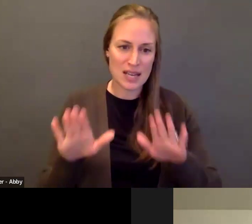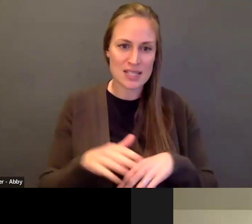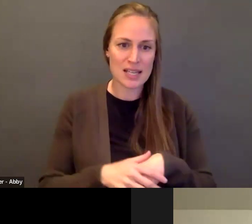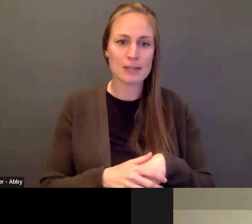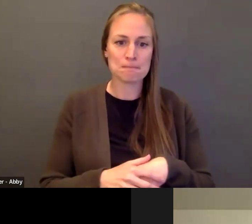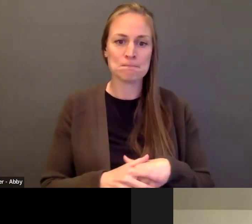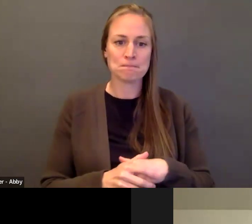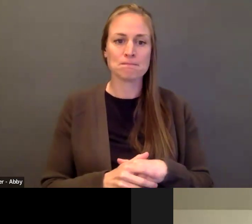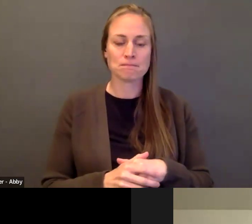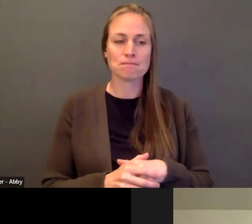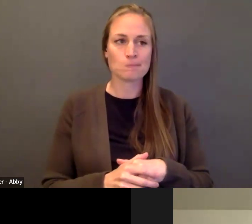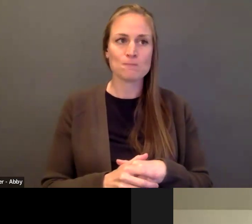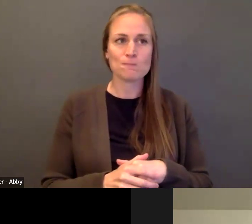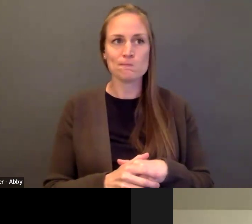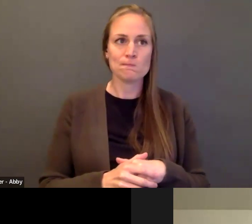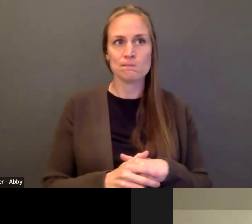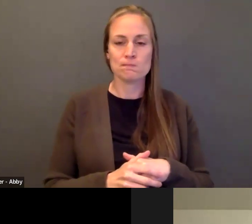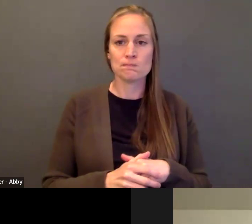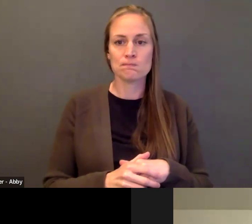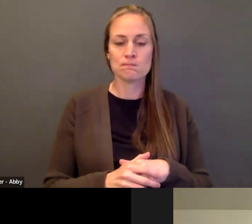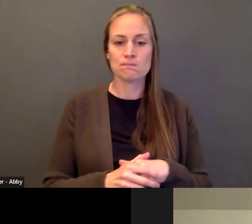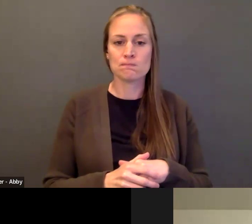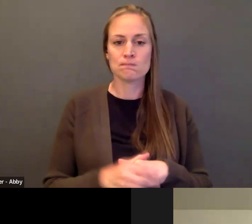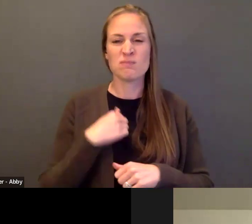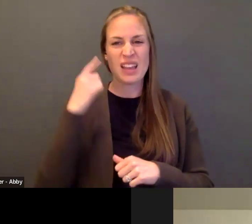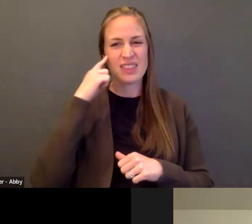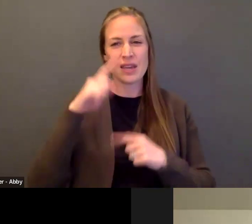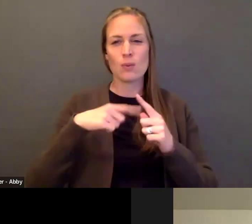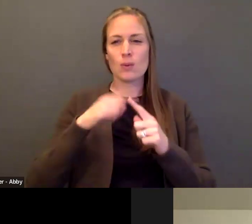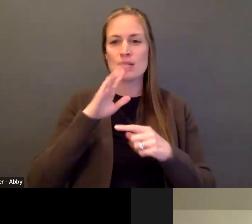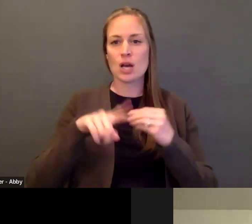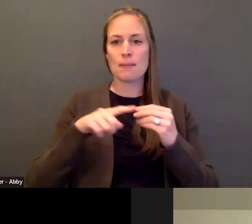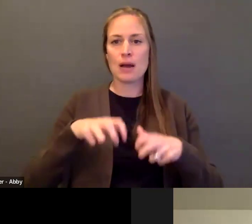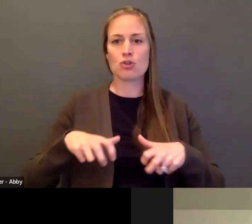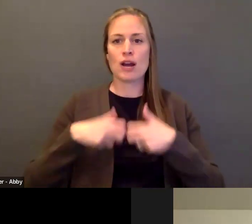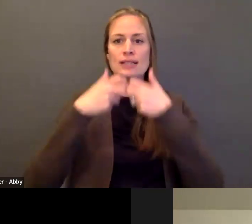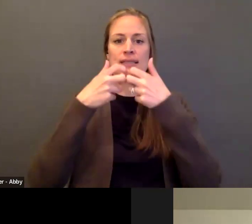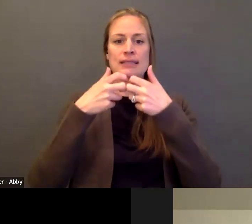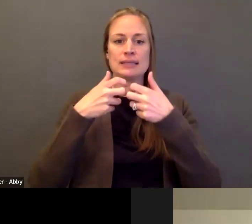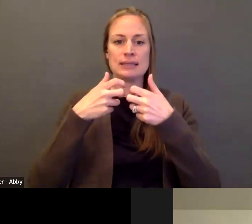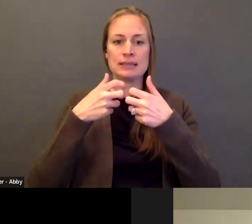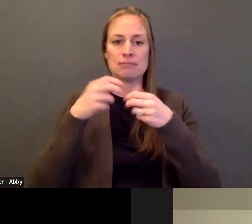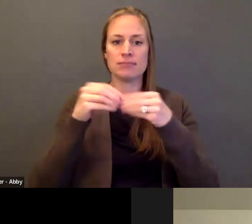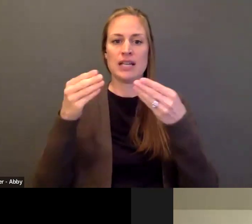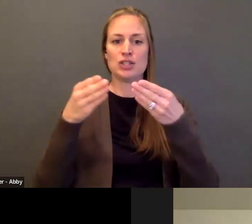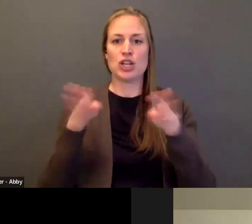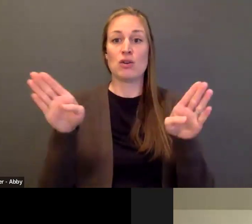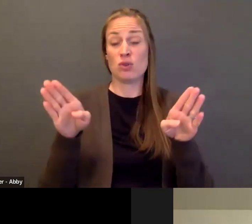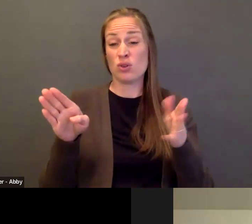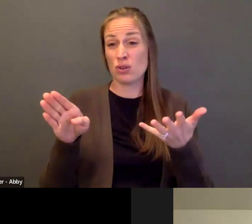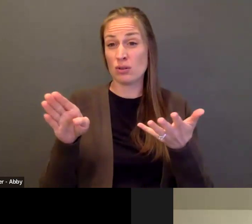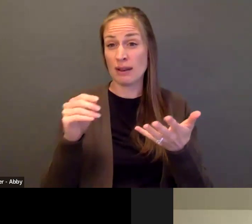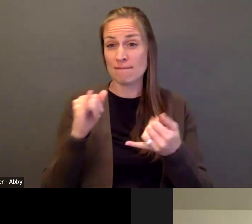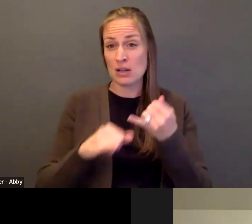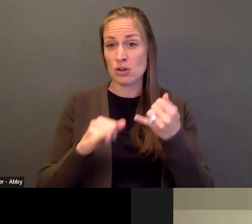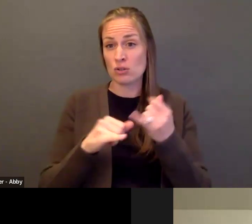Let's see. Yeah, I think when we talk about crisis in general, I think my own takes, I didn't really answer the questions, but crisis